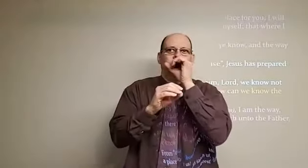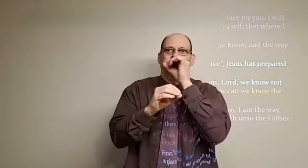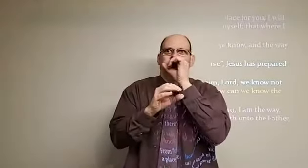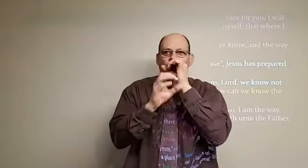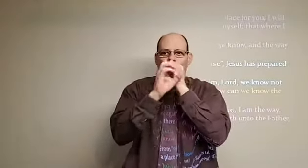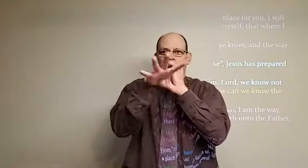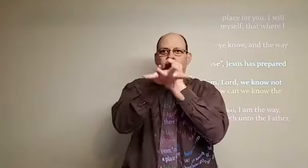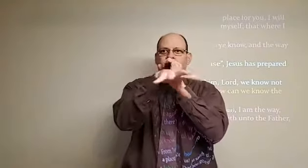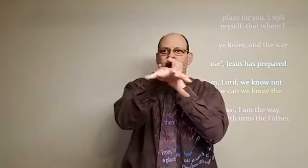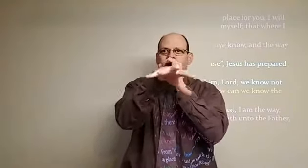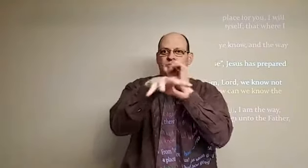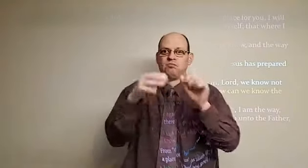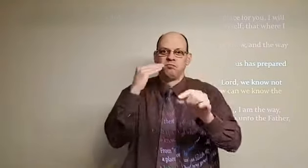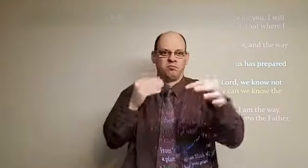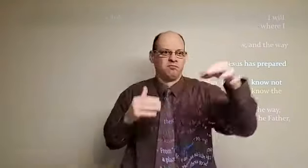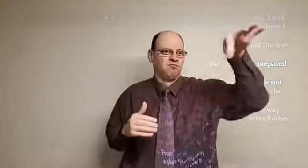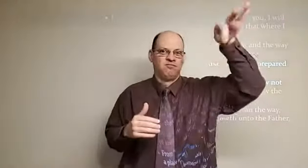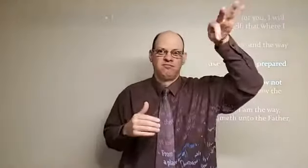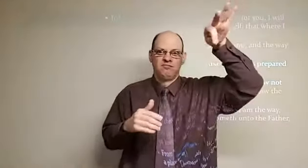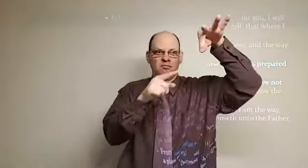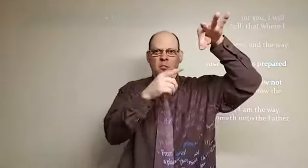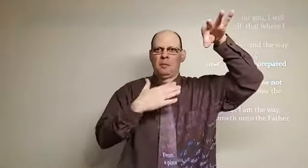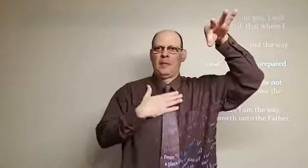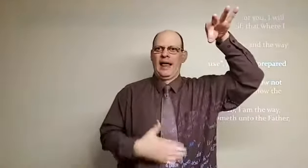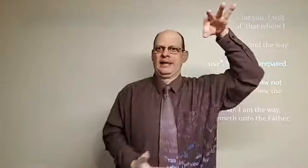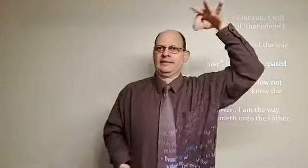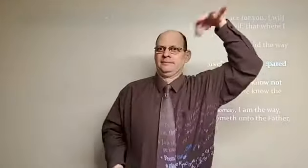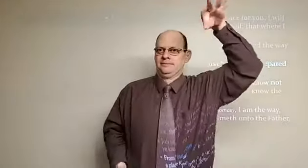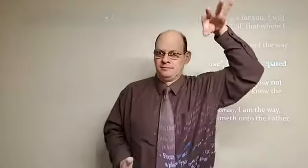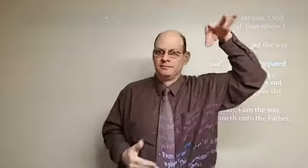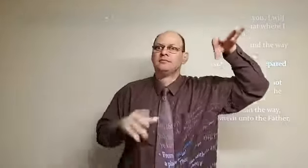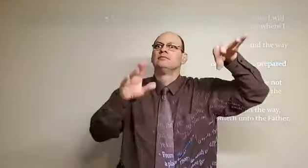you know the fingers will expand and it will look like a balloon hand